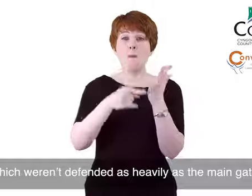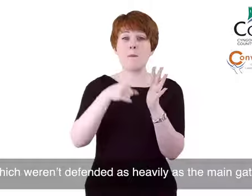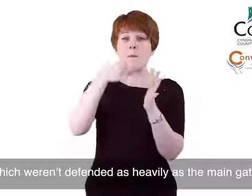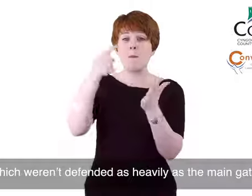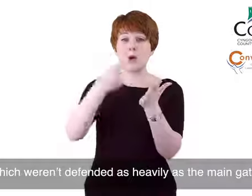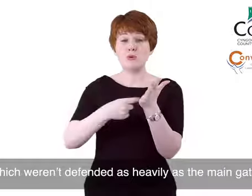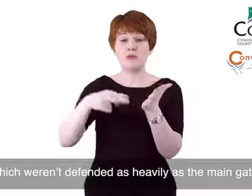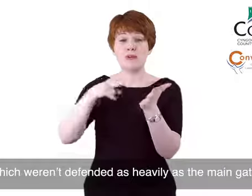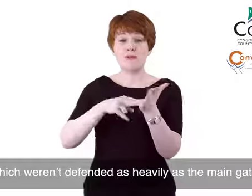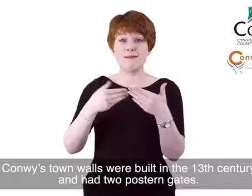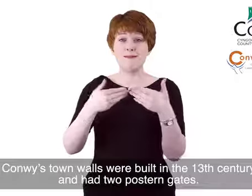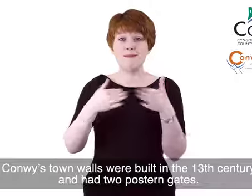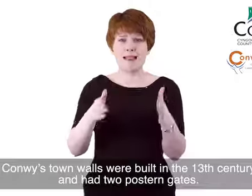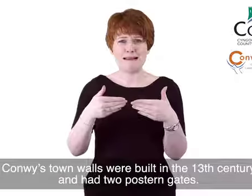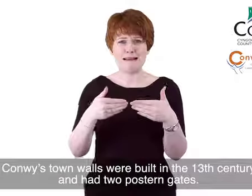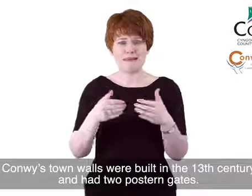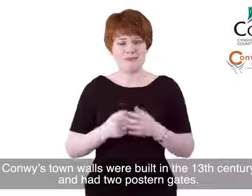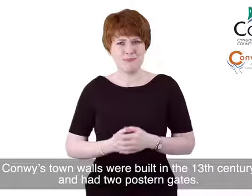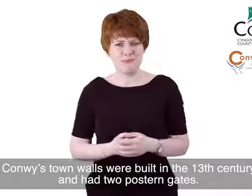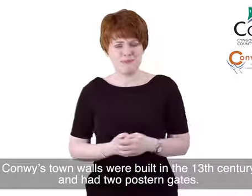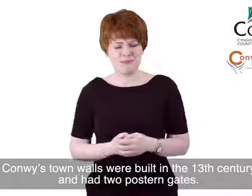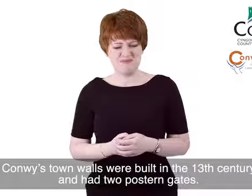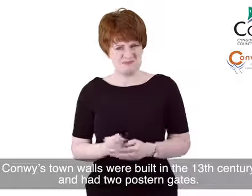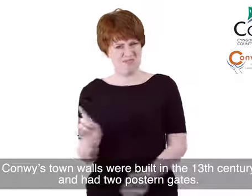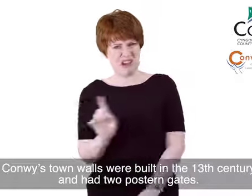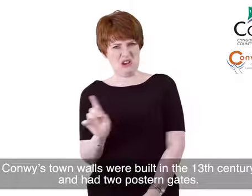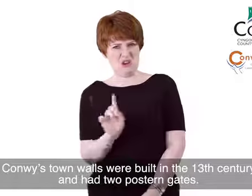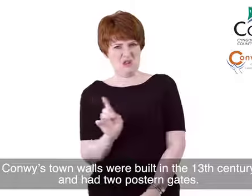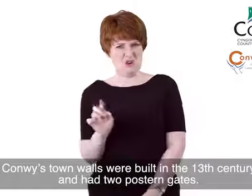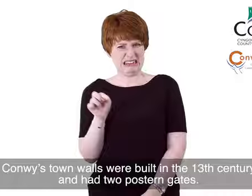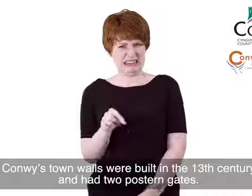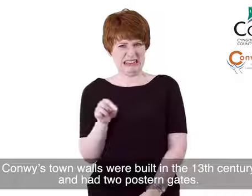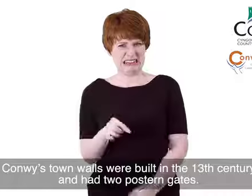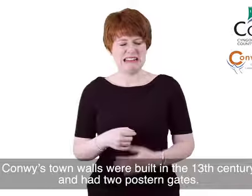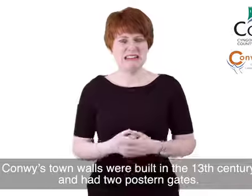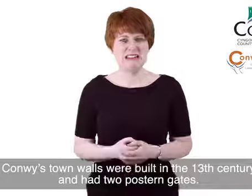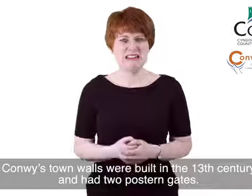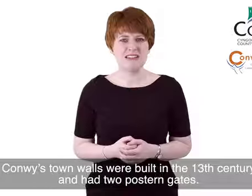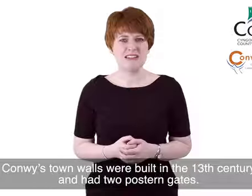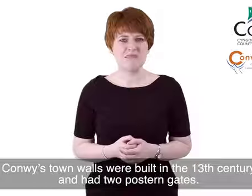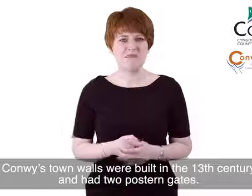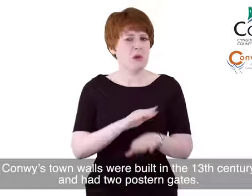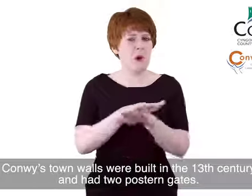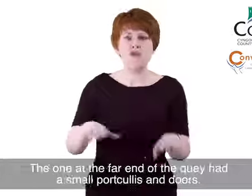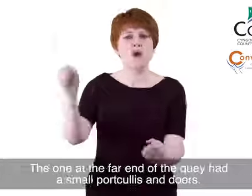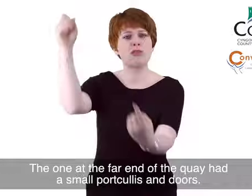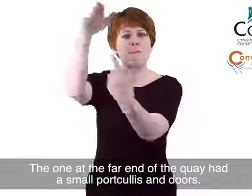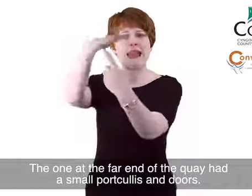main gates. Conwy's town walls were built in the 13th century and had two postern gates. The one at the far end of the